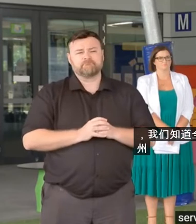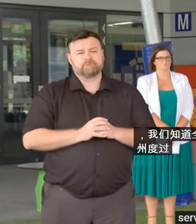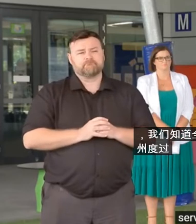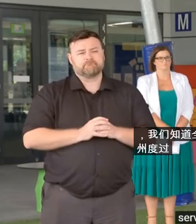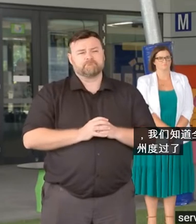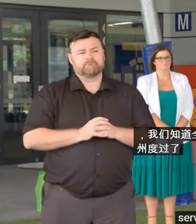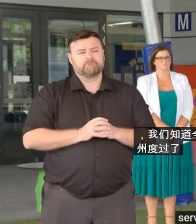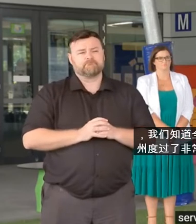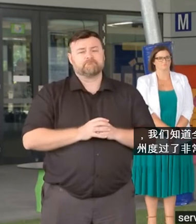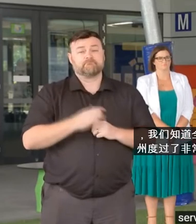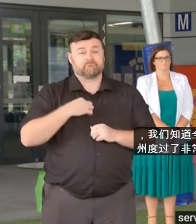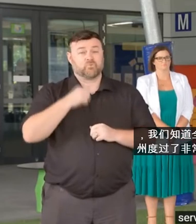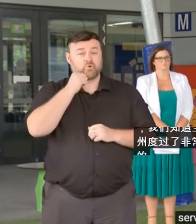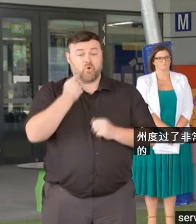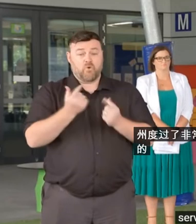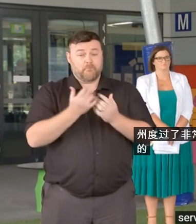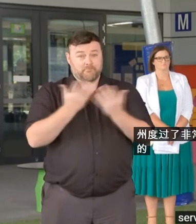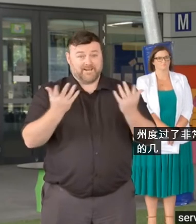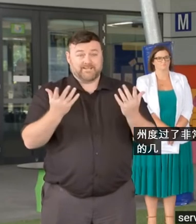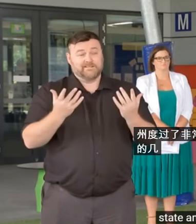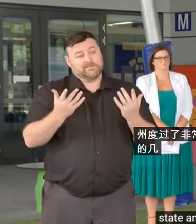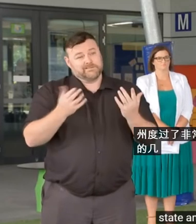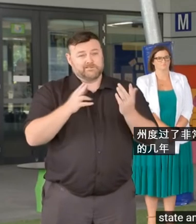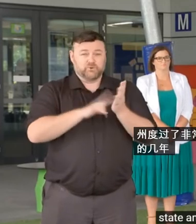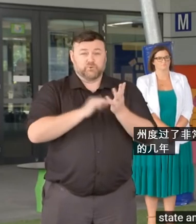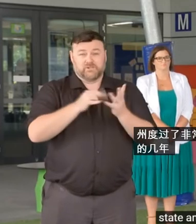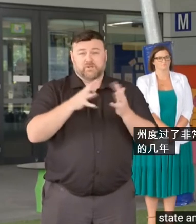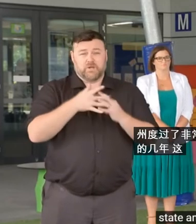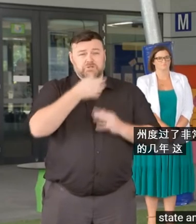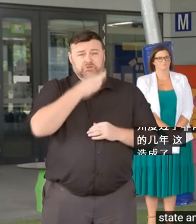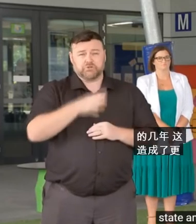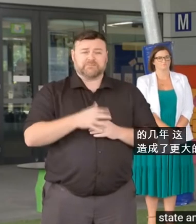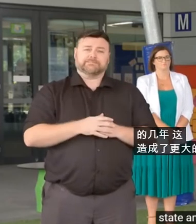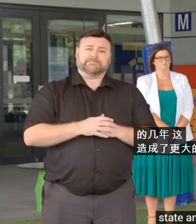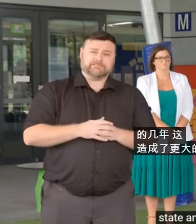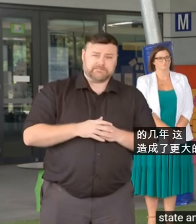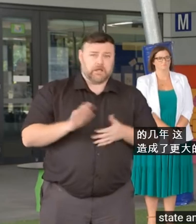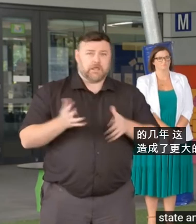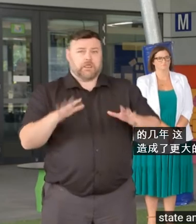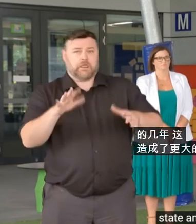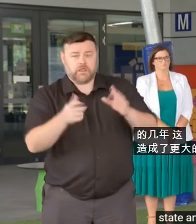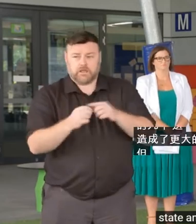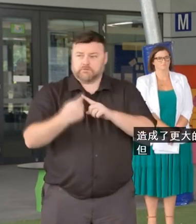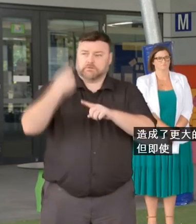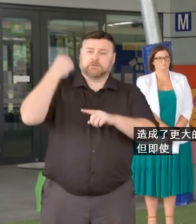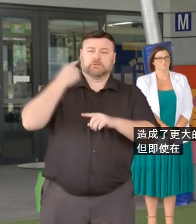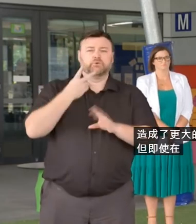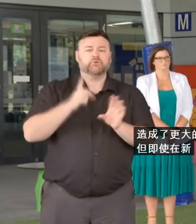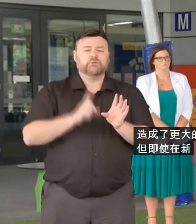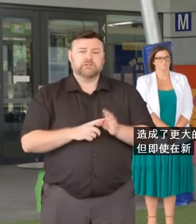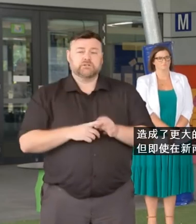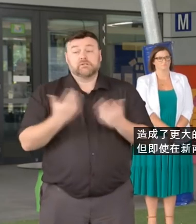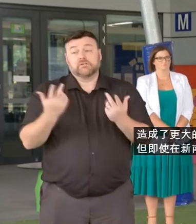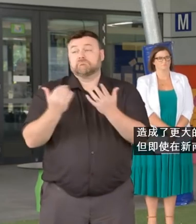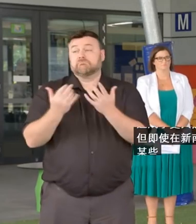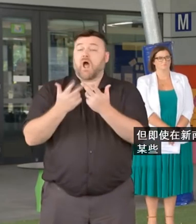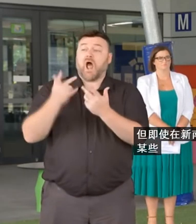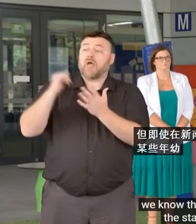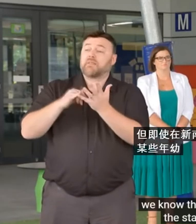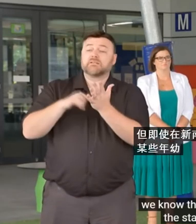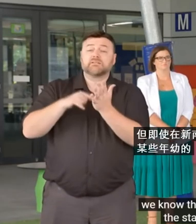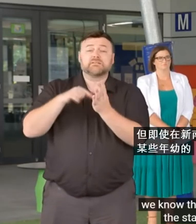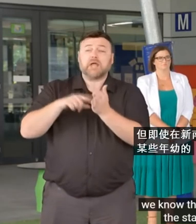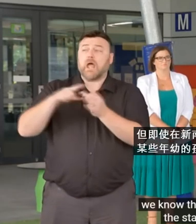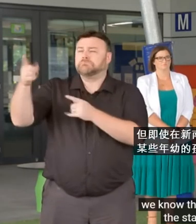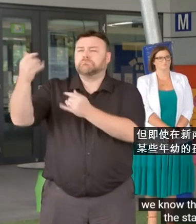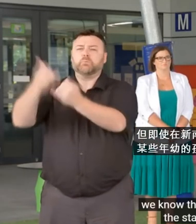across the state have had a very disrupted couple of years. In other states, they've had more disruption. But even in New South Wales, to have